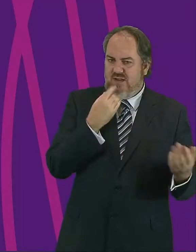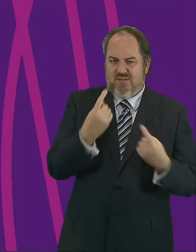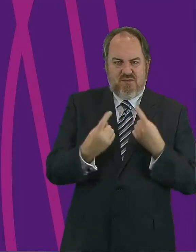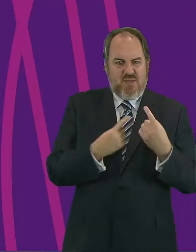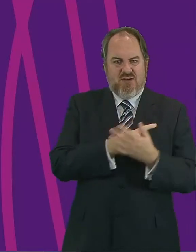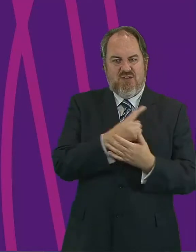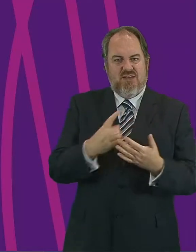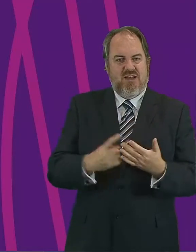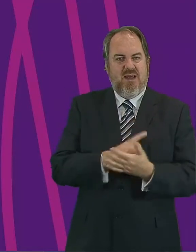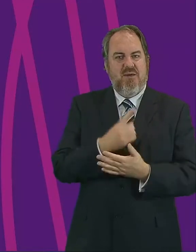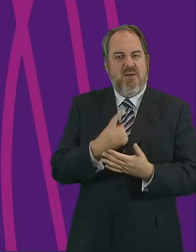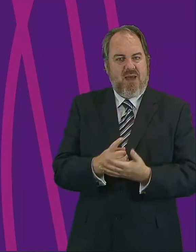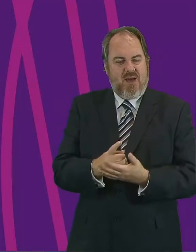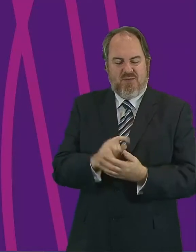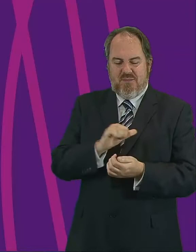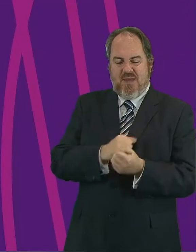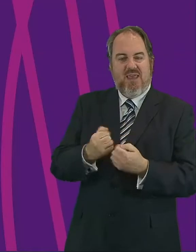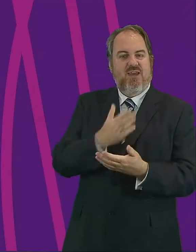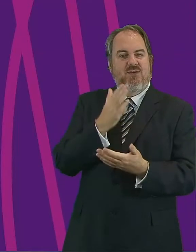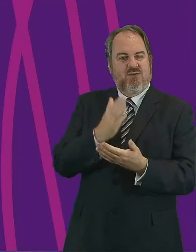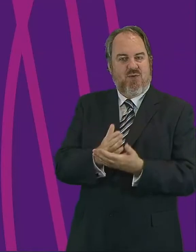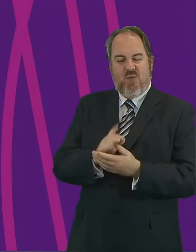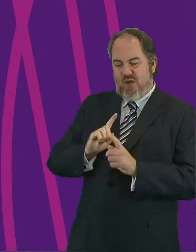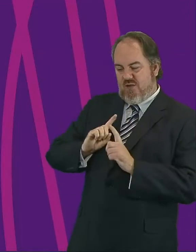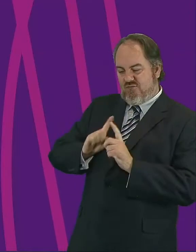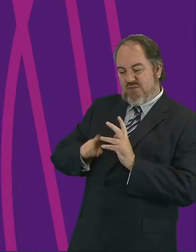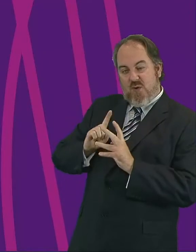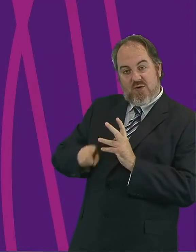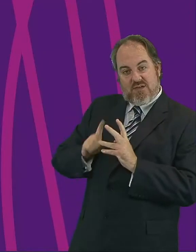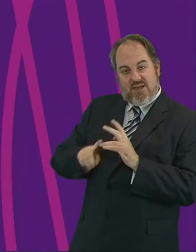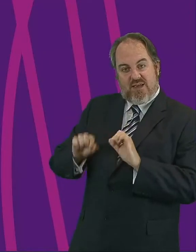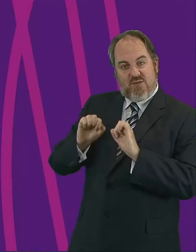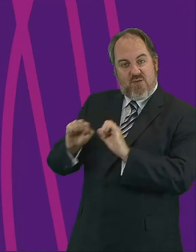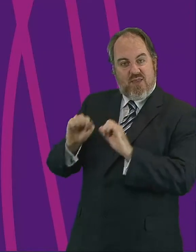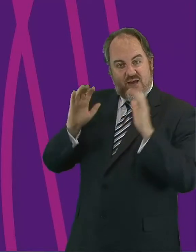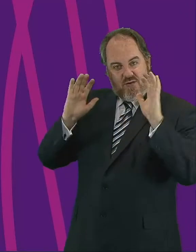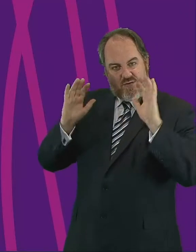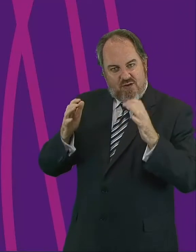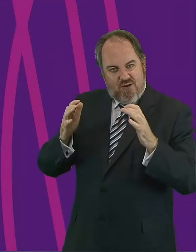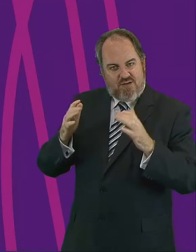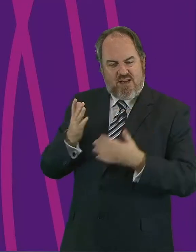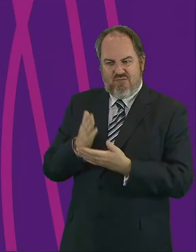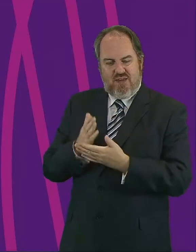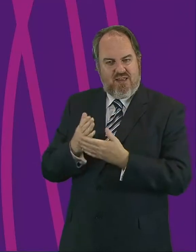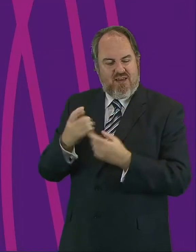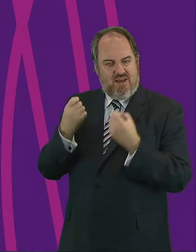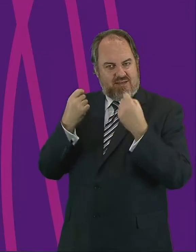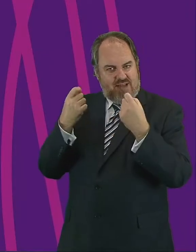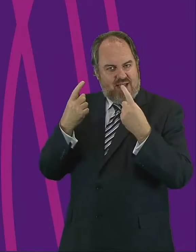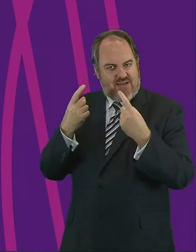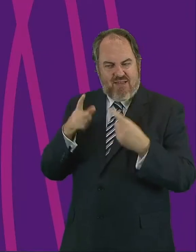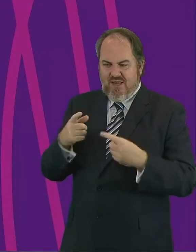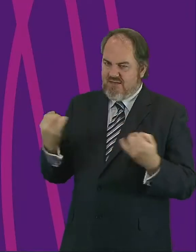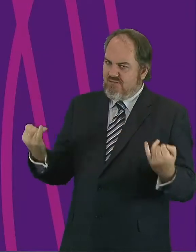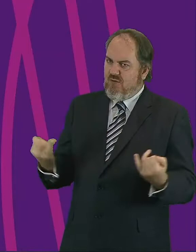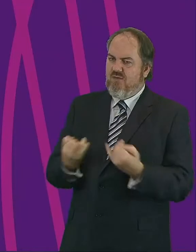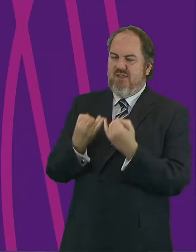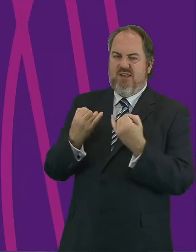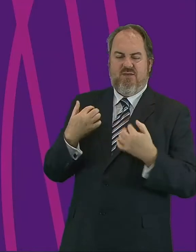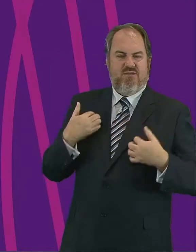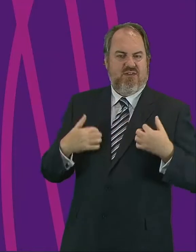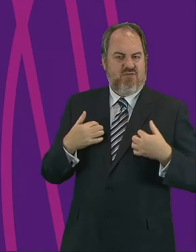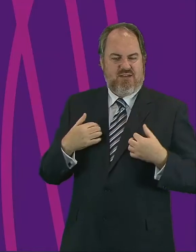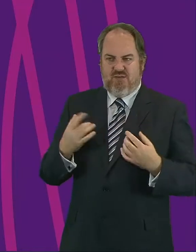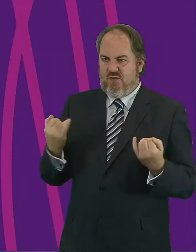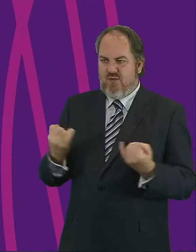and subsidiarity, which are essential ways of balancing and reconciling conflict. And he also points to a huge volume of European case law and